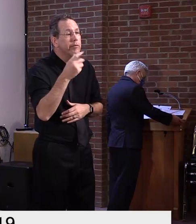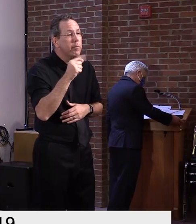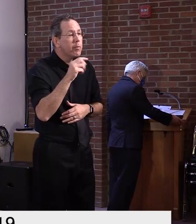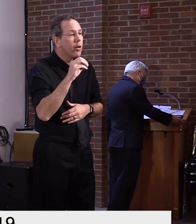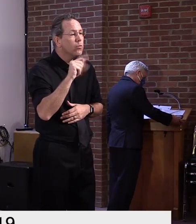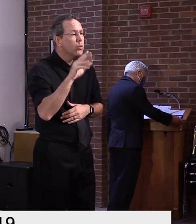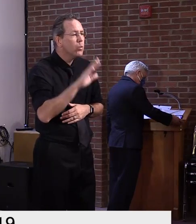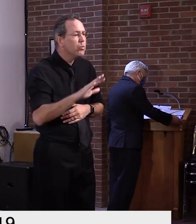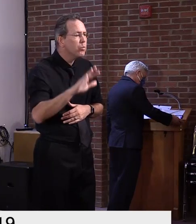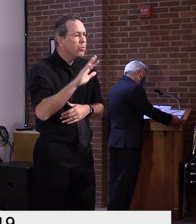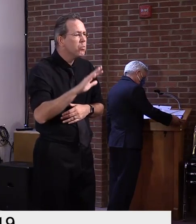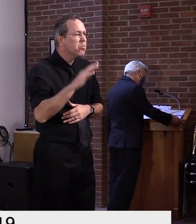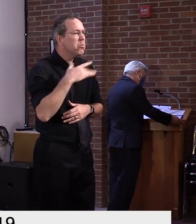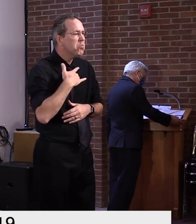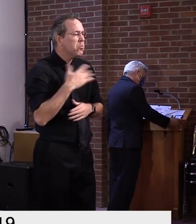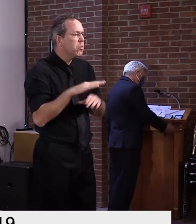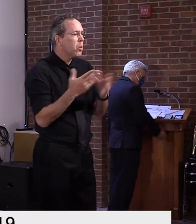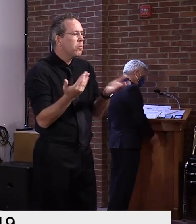January.